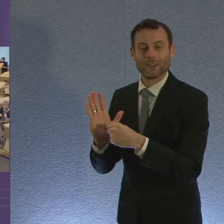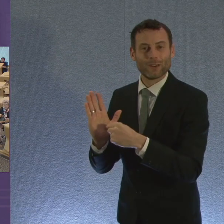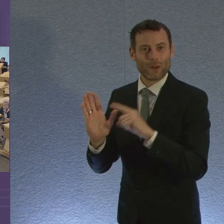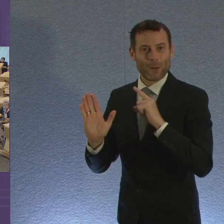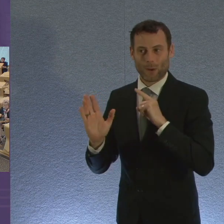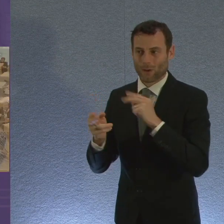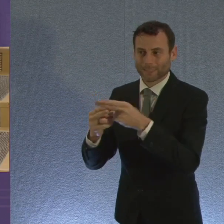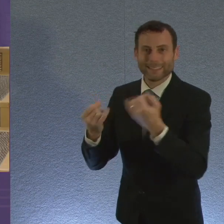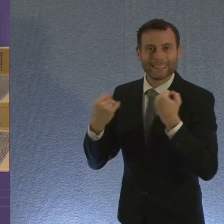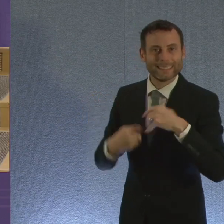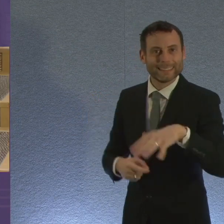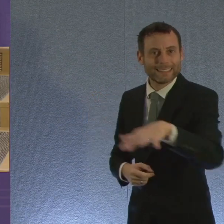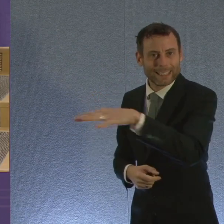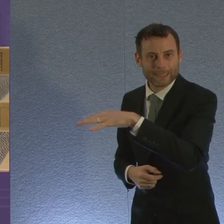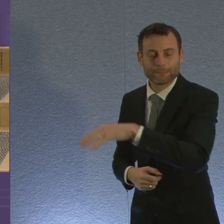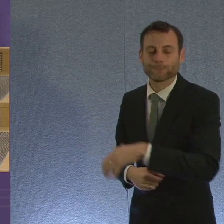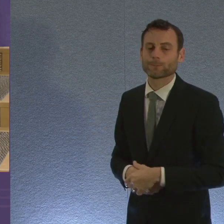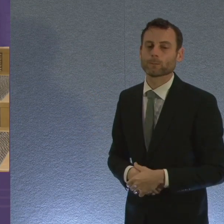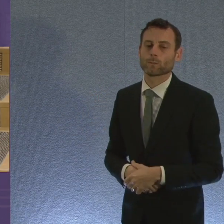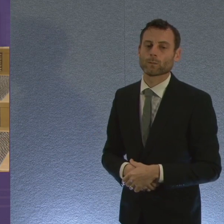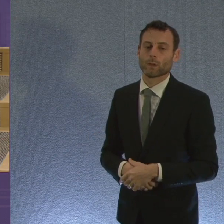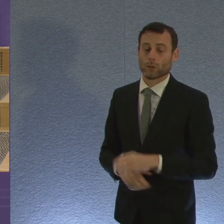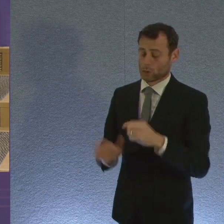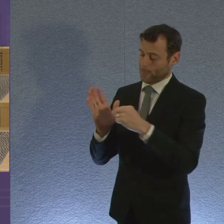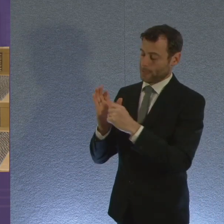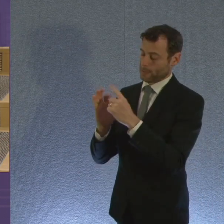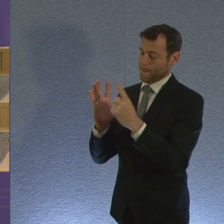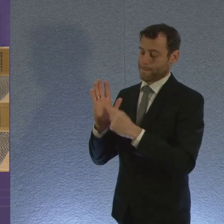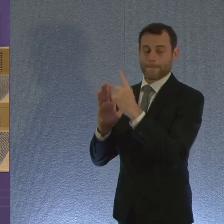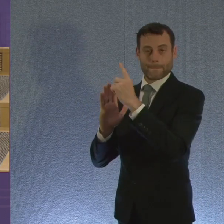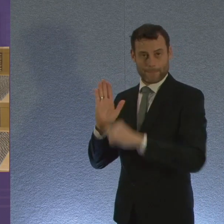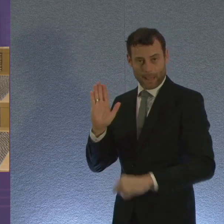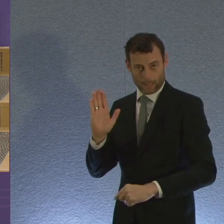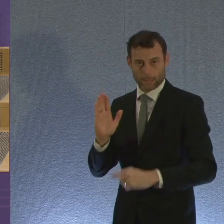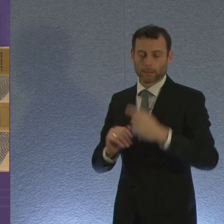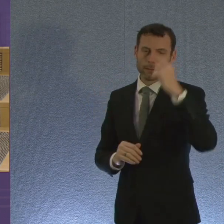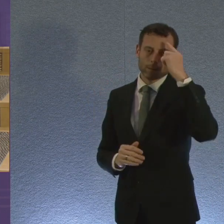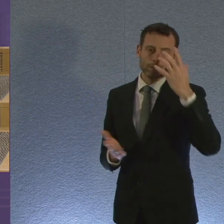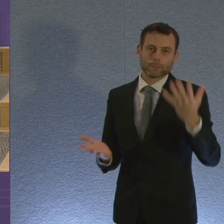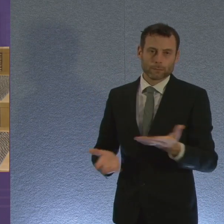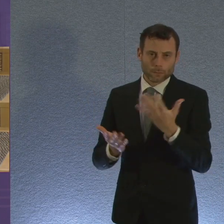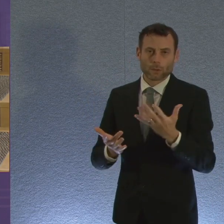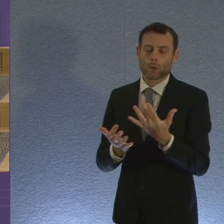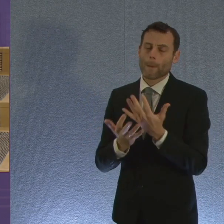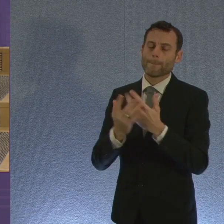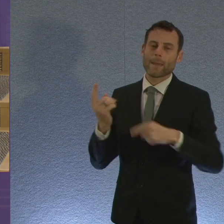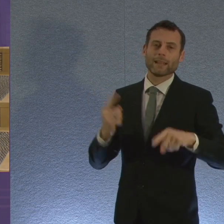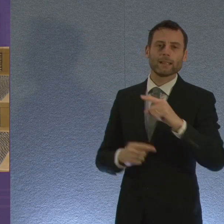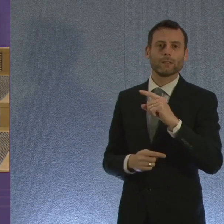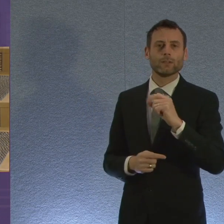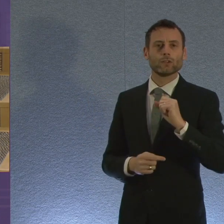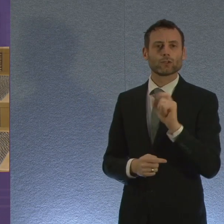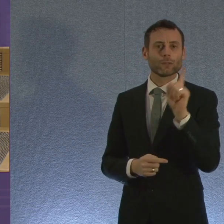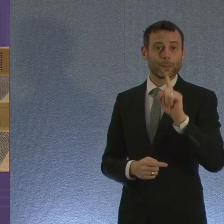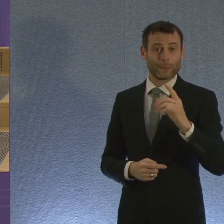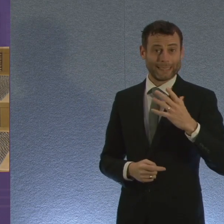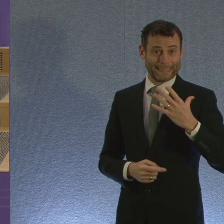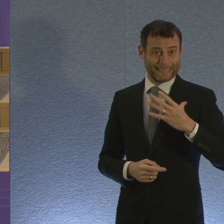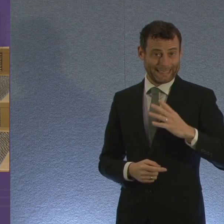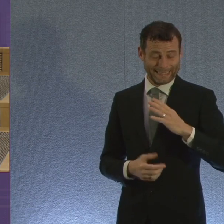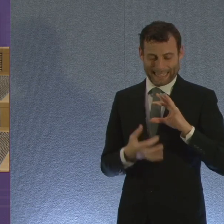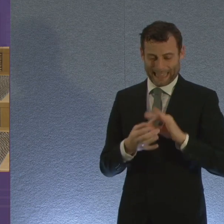respond to requests. Presiding Officer, the bill also takes measures to respect the additional needs that many Scots will have as a result of the financial pressures